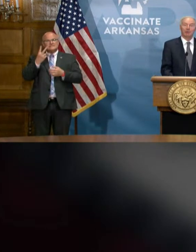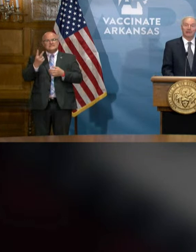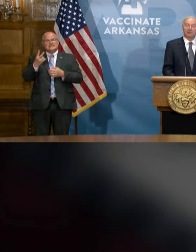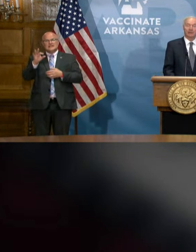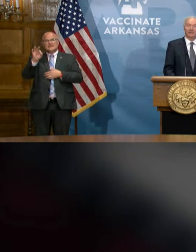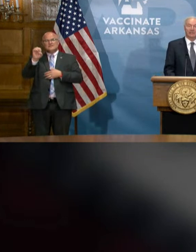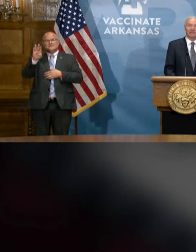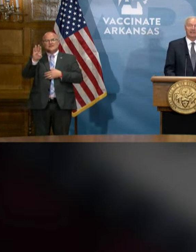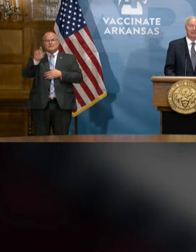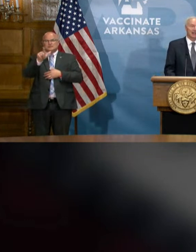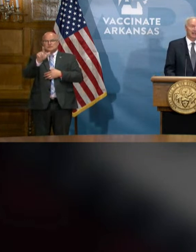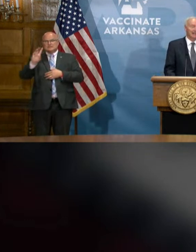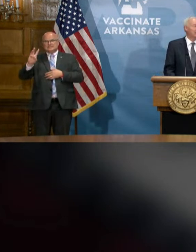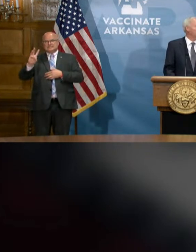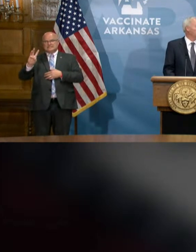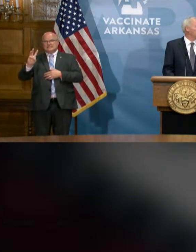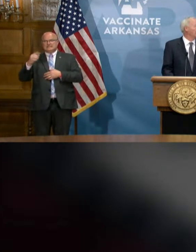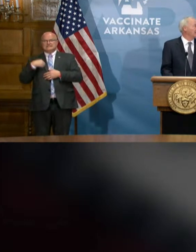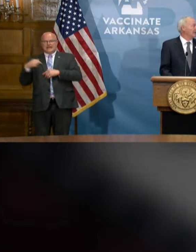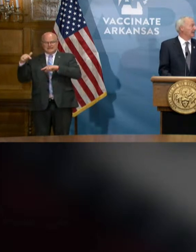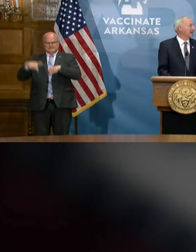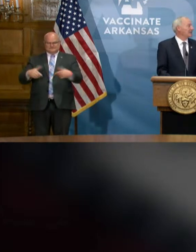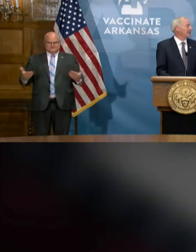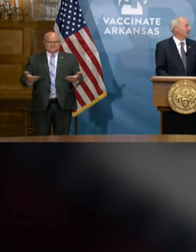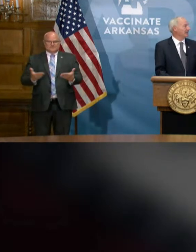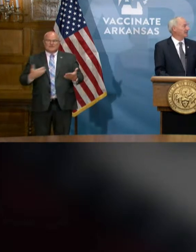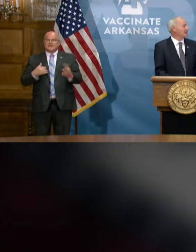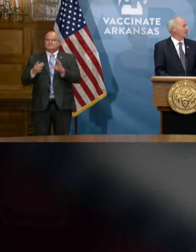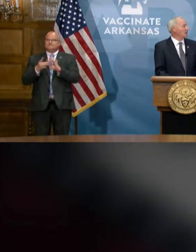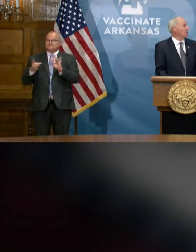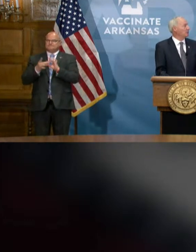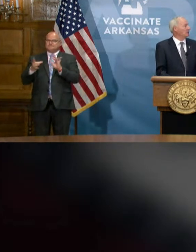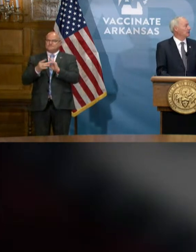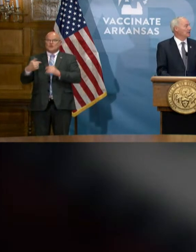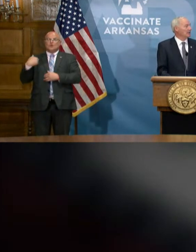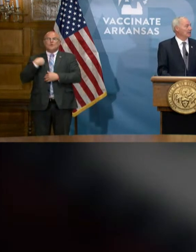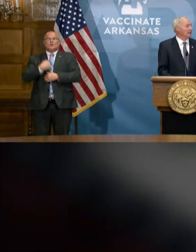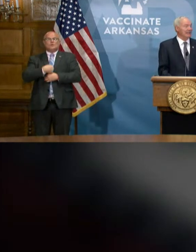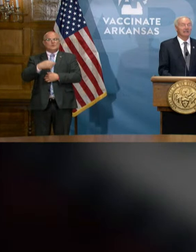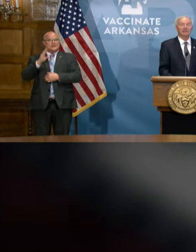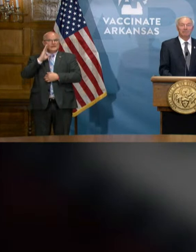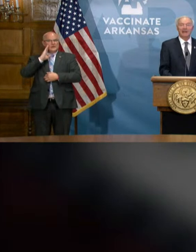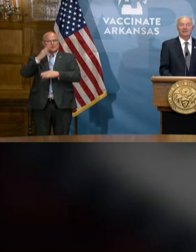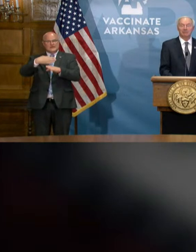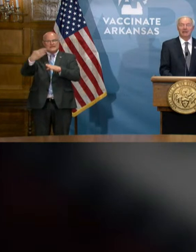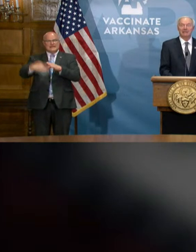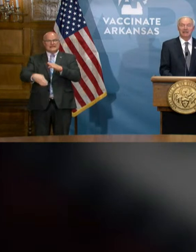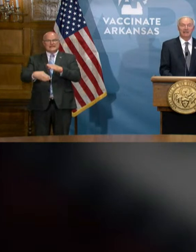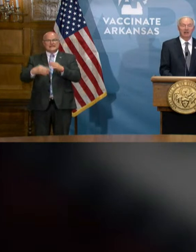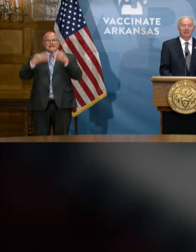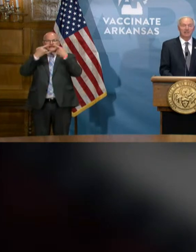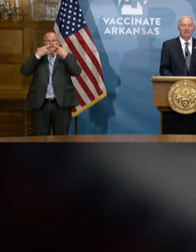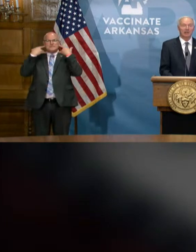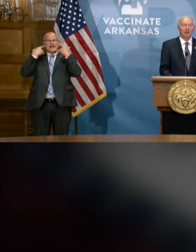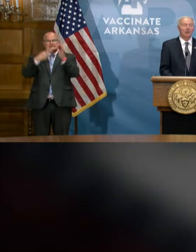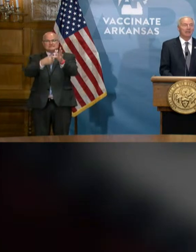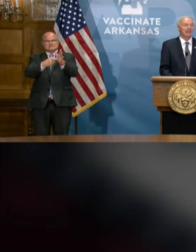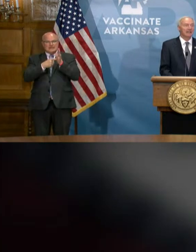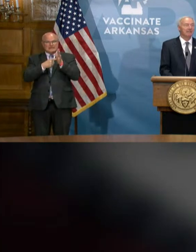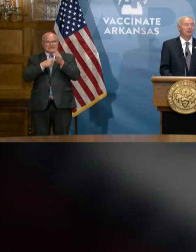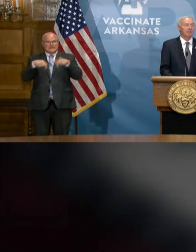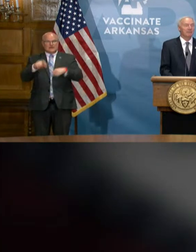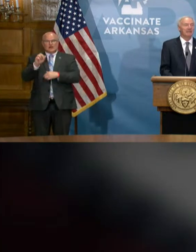on February 26, I came here and I said that we will end the mask mandate in